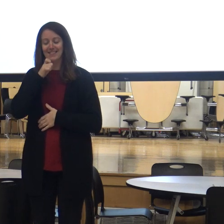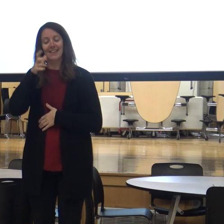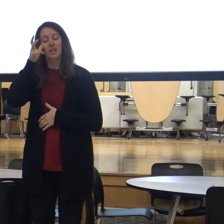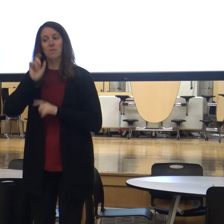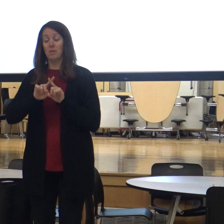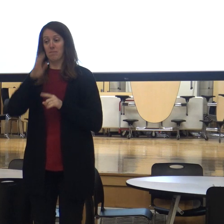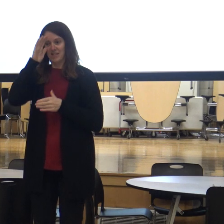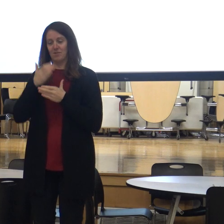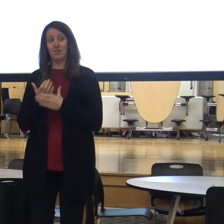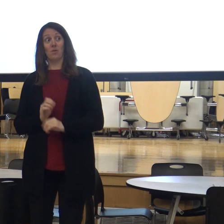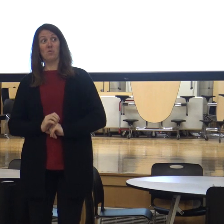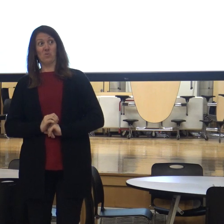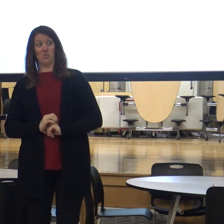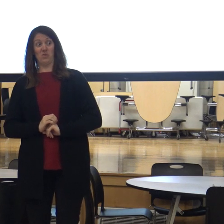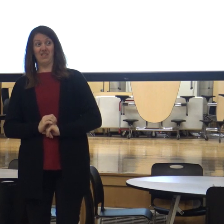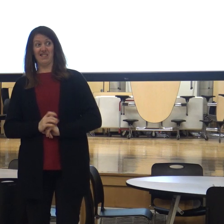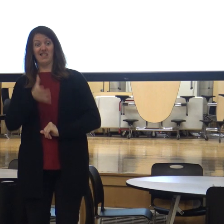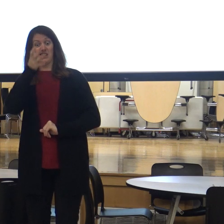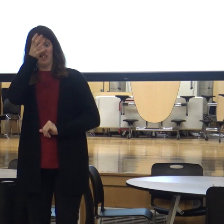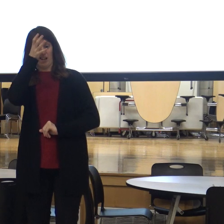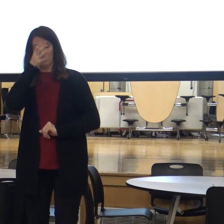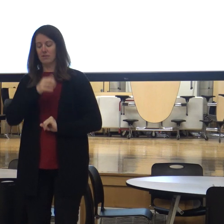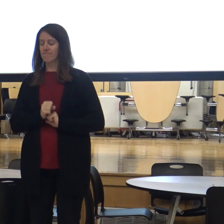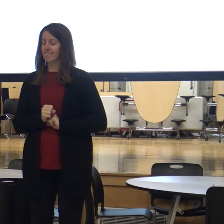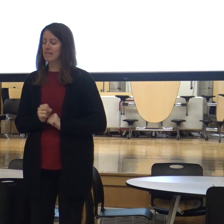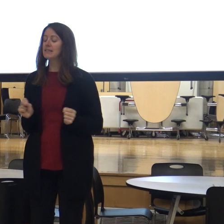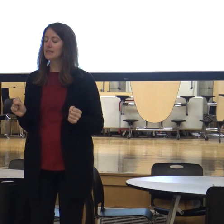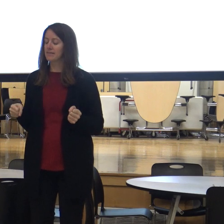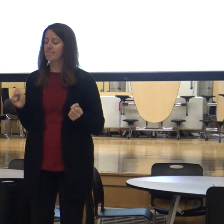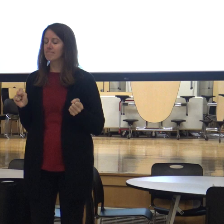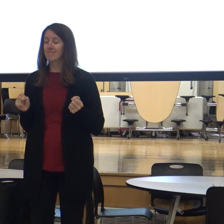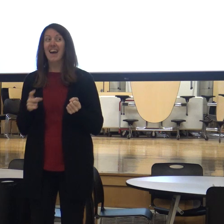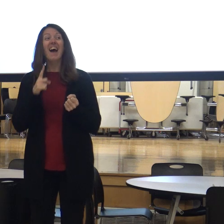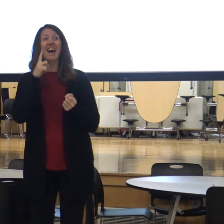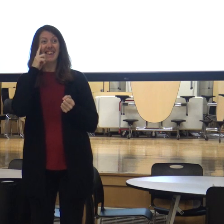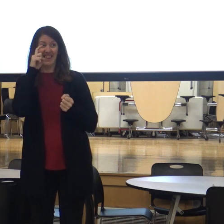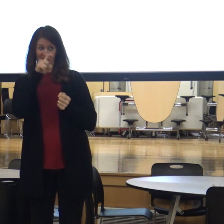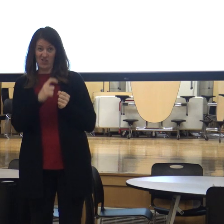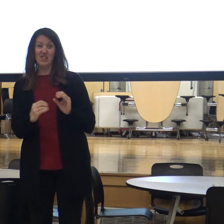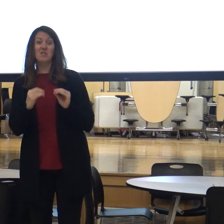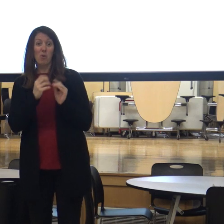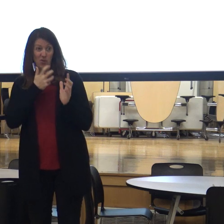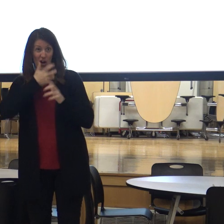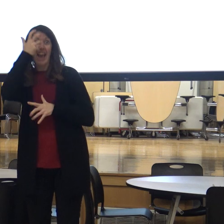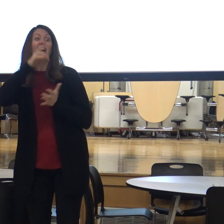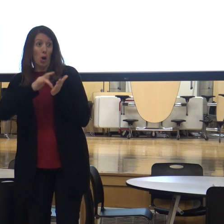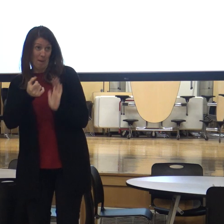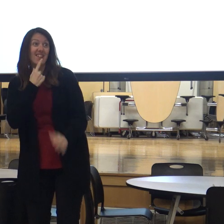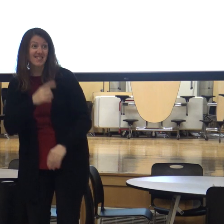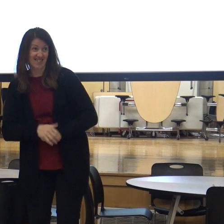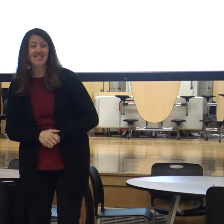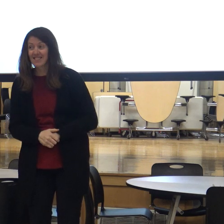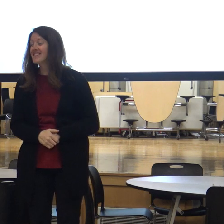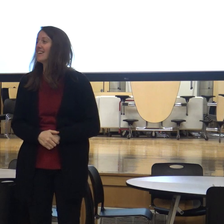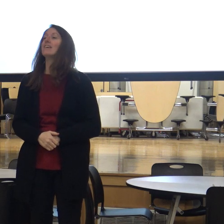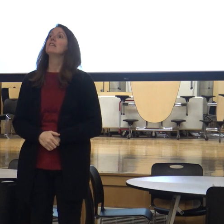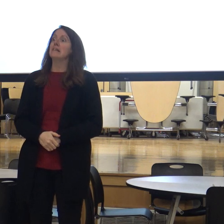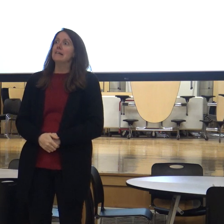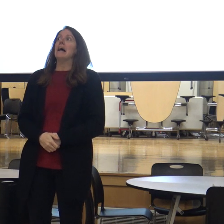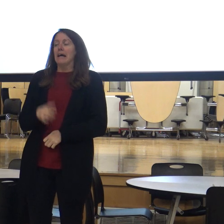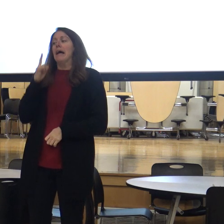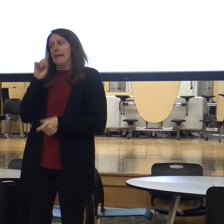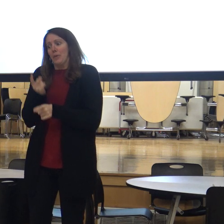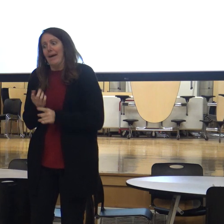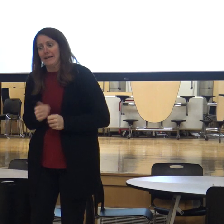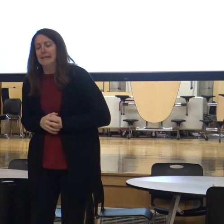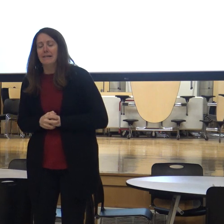son Braden's like, Dad, I'm like, yeah, I think you need some more of your anger pills or something. I was like, oh, you might be right,